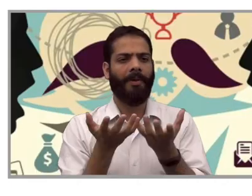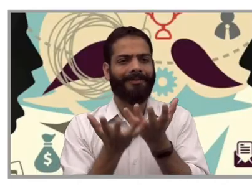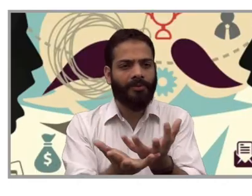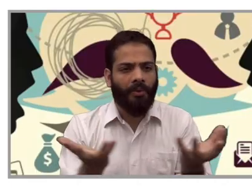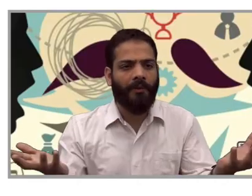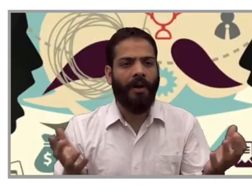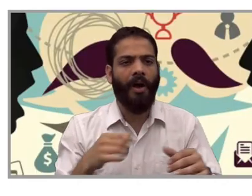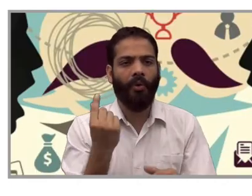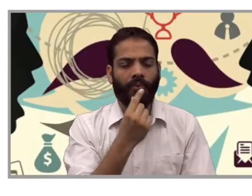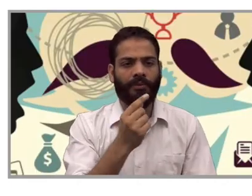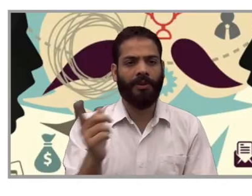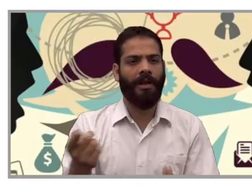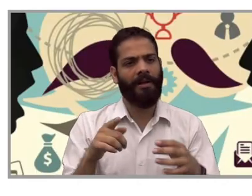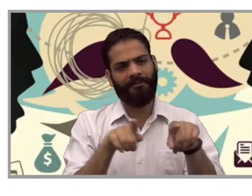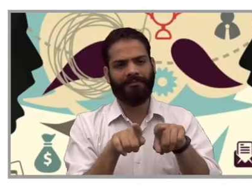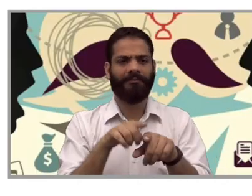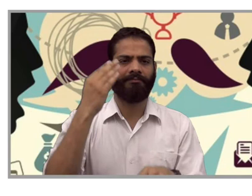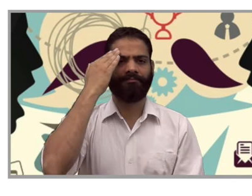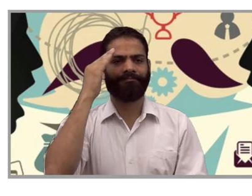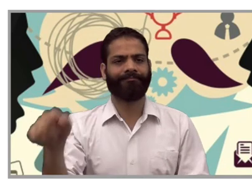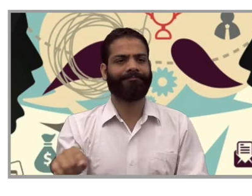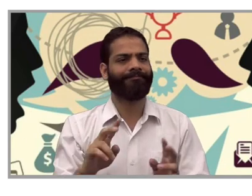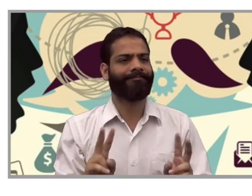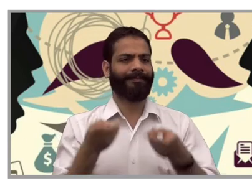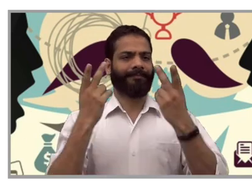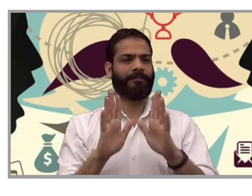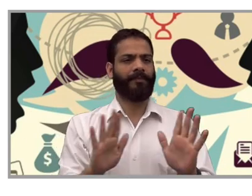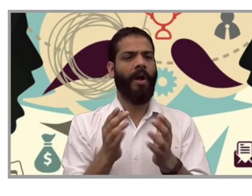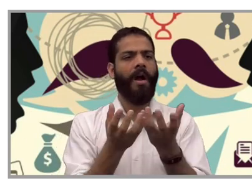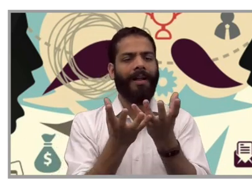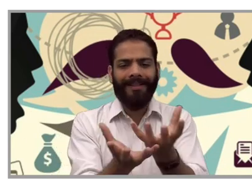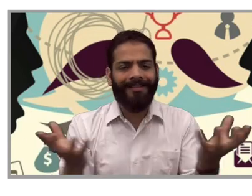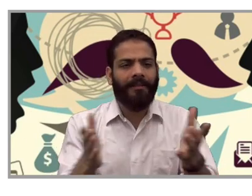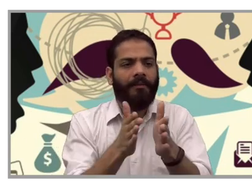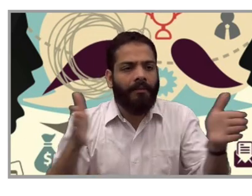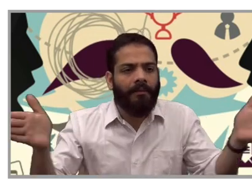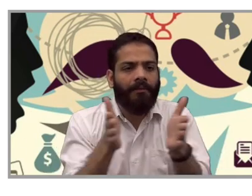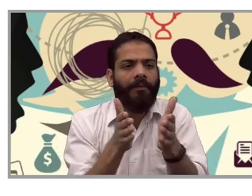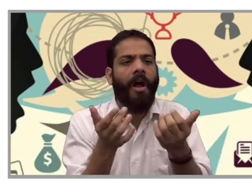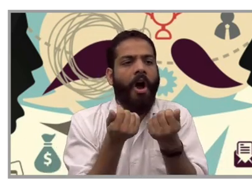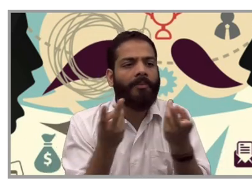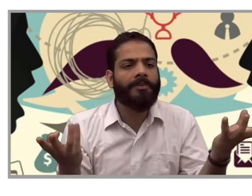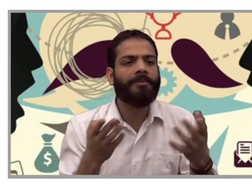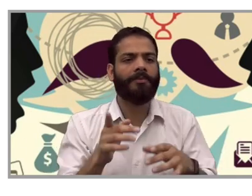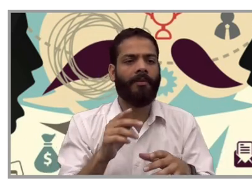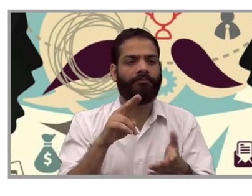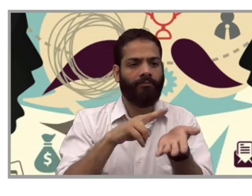Numerals and quantifiers are used for definite and indefinite quantification of nouns.